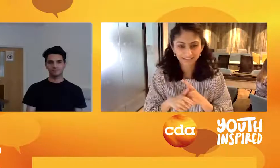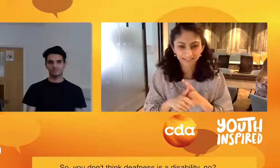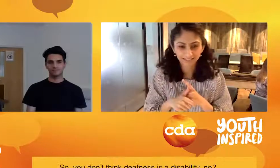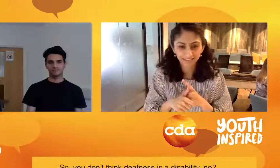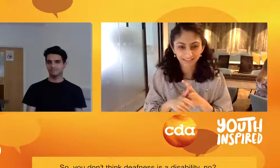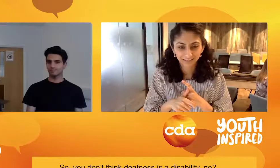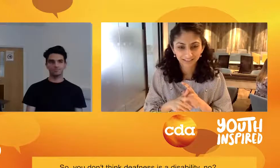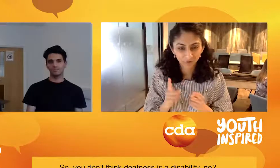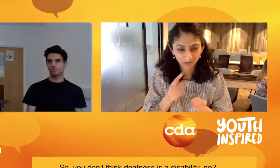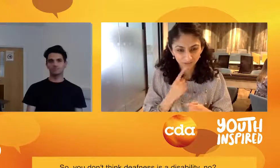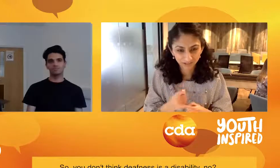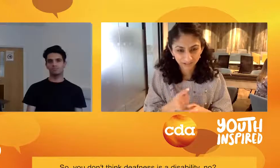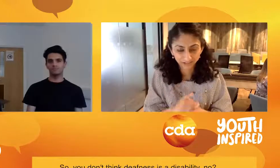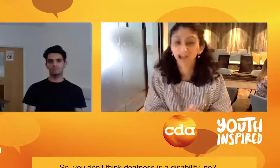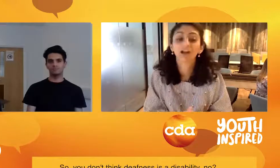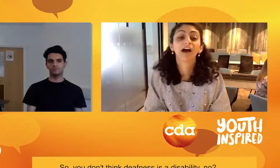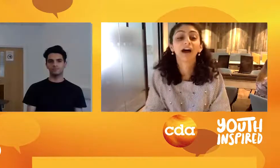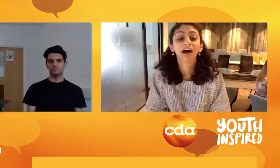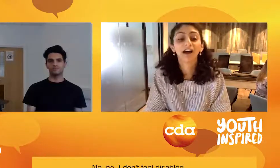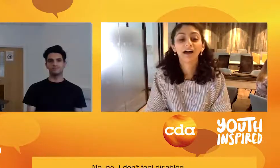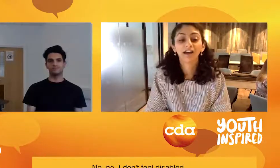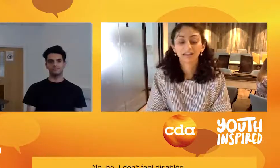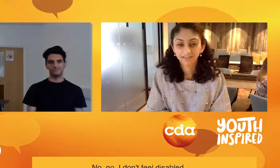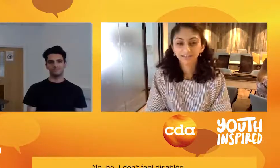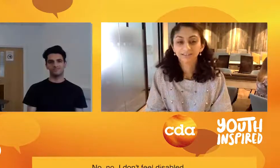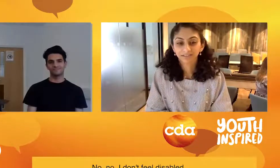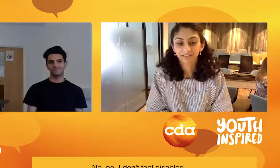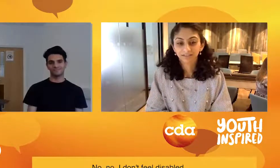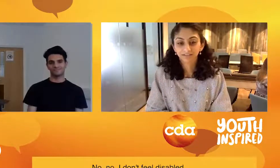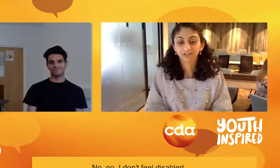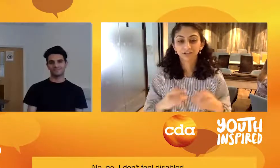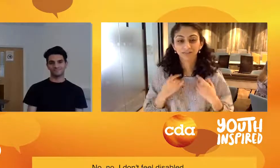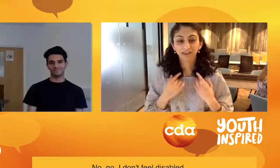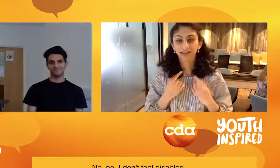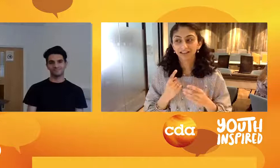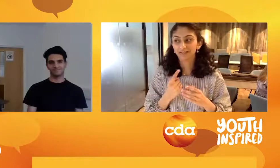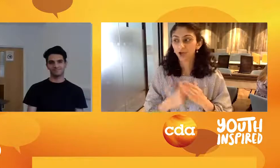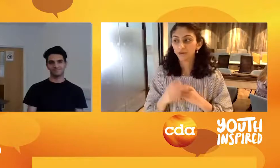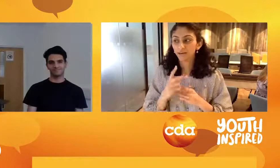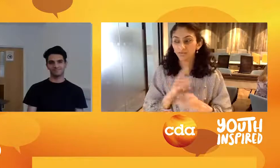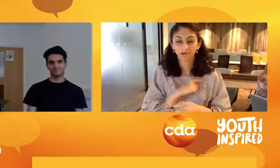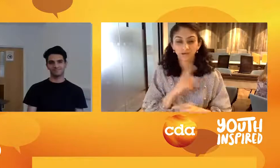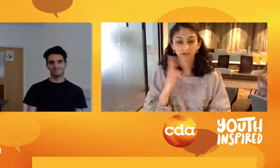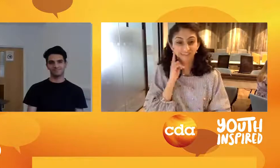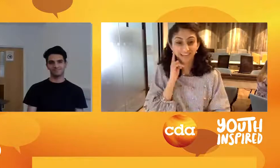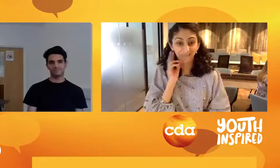So you don't think deafness is a disability? No? No, I don't feel disabled.